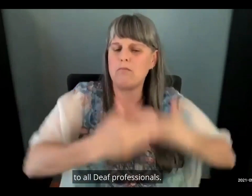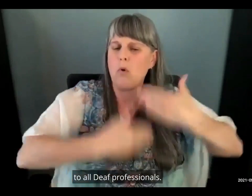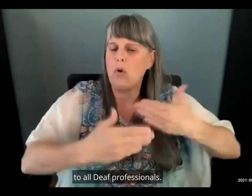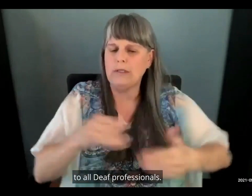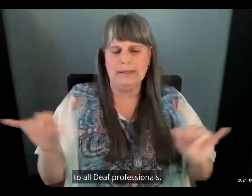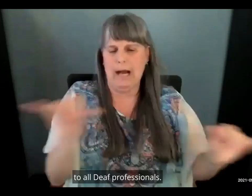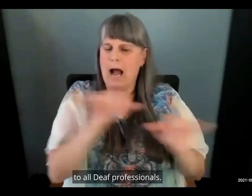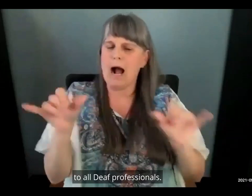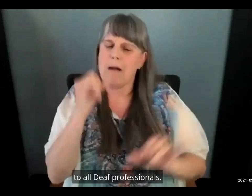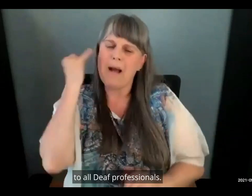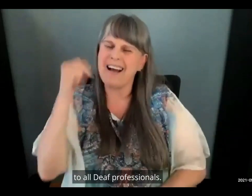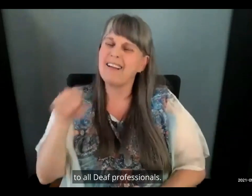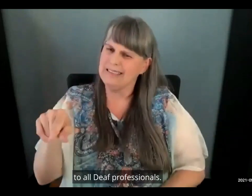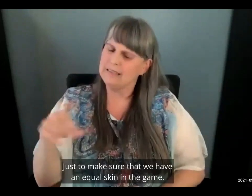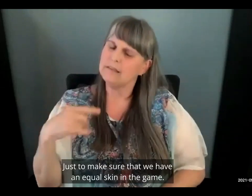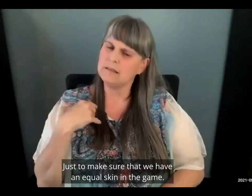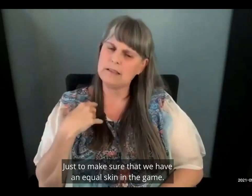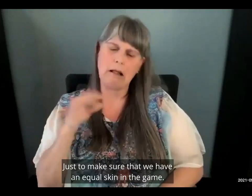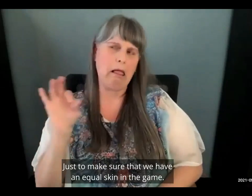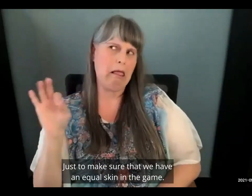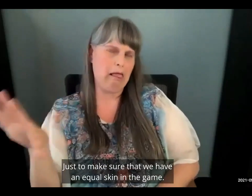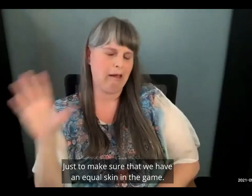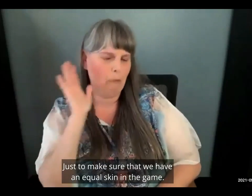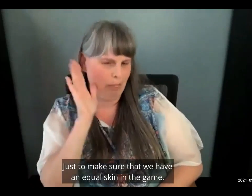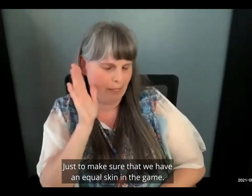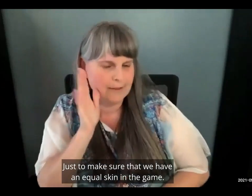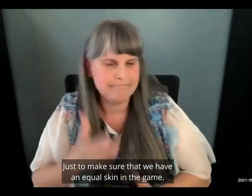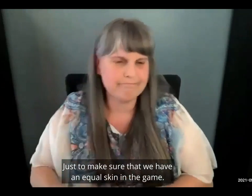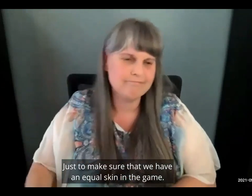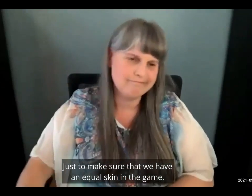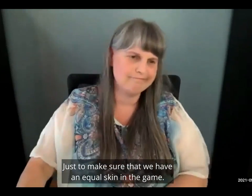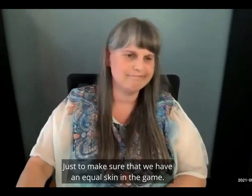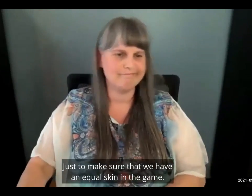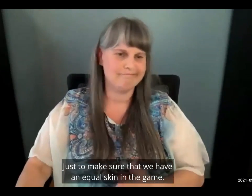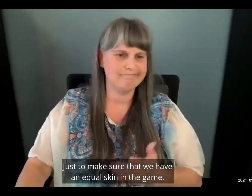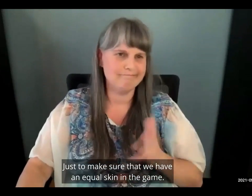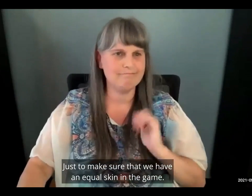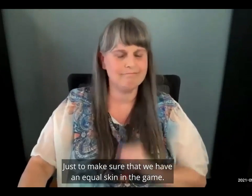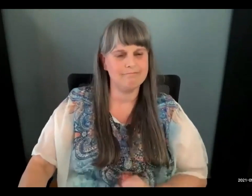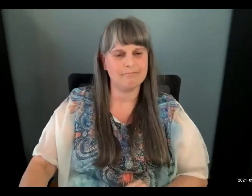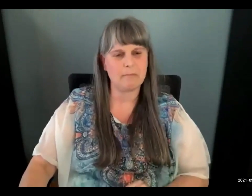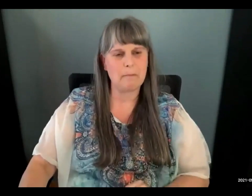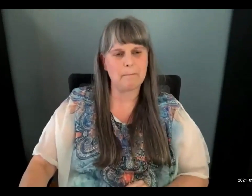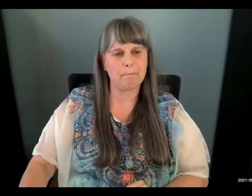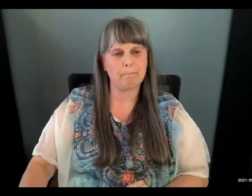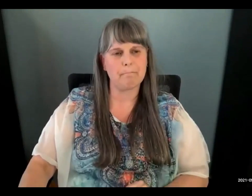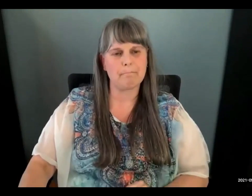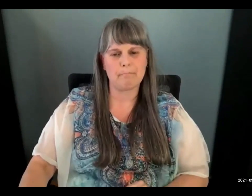to all deaf professionals. You know, just to make sure that we have an equal skin in the game.